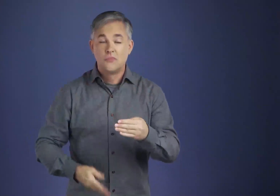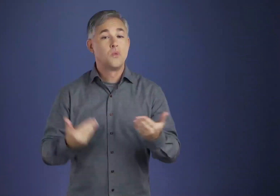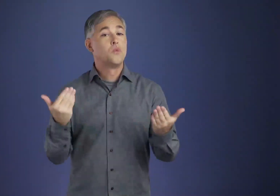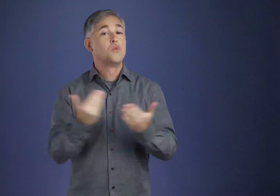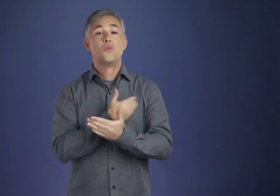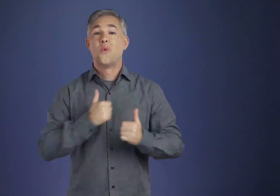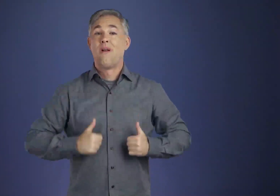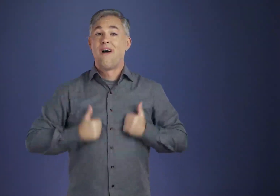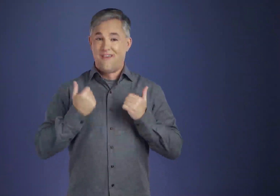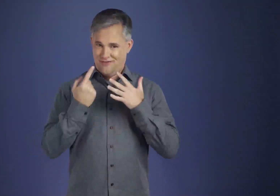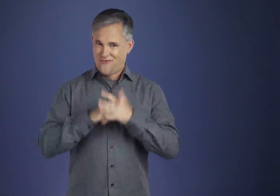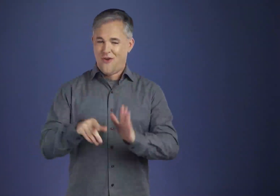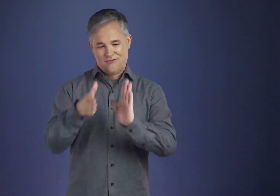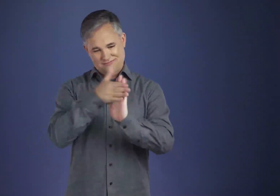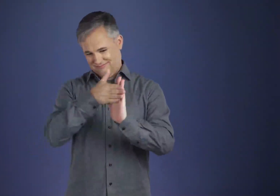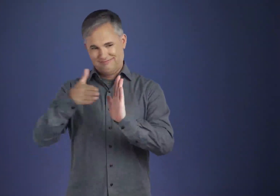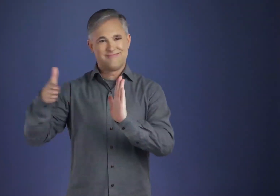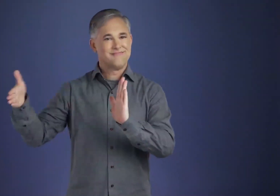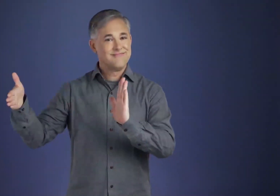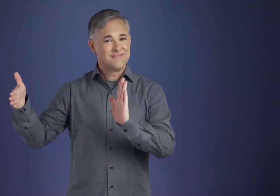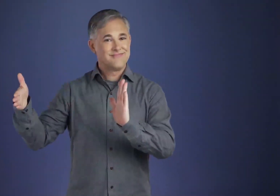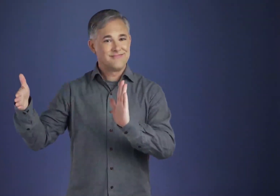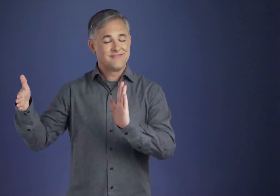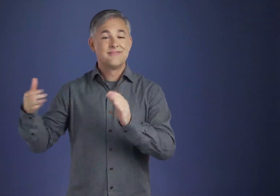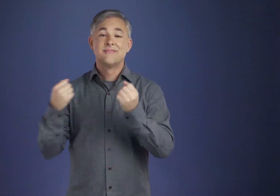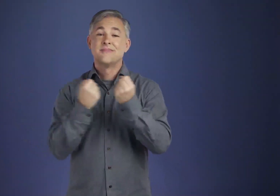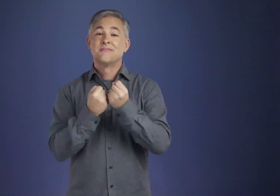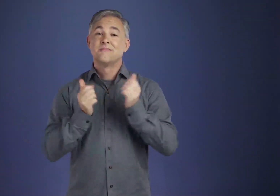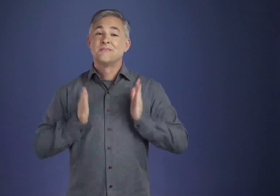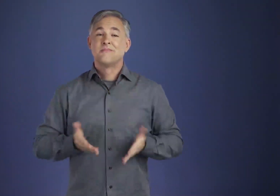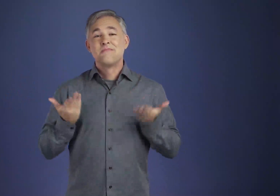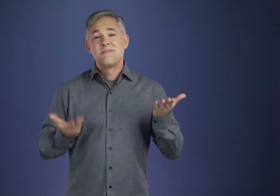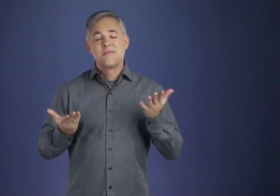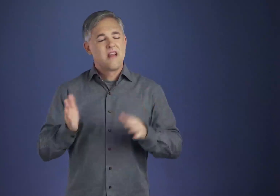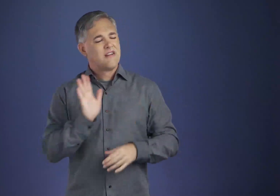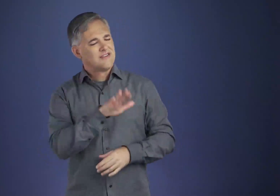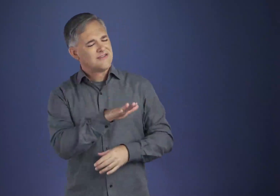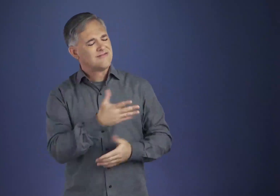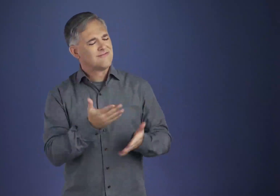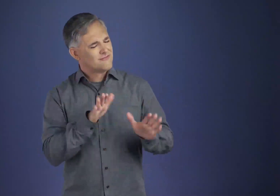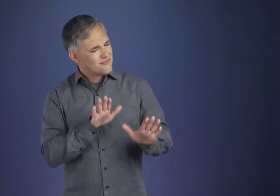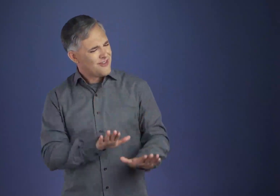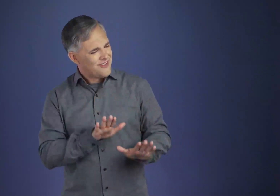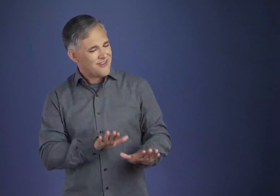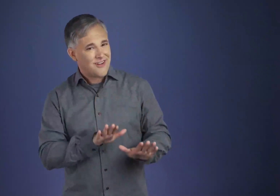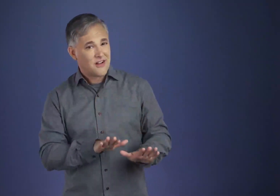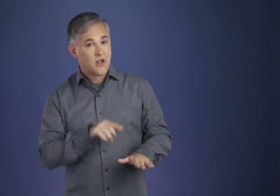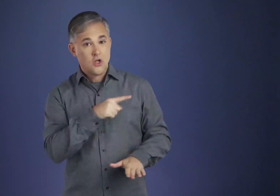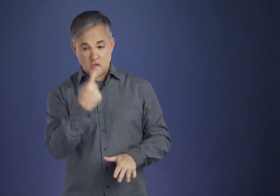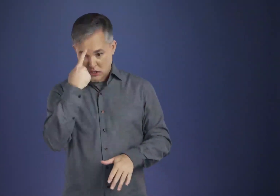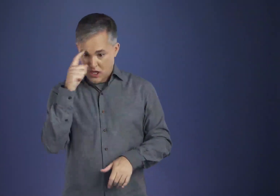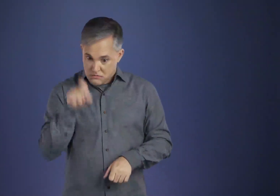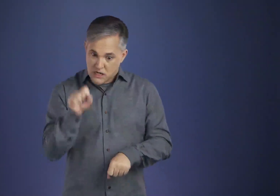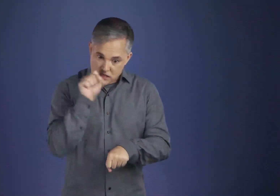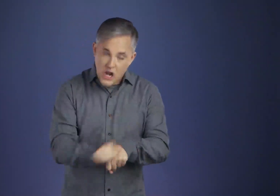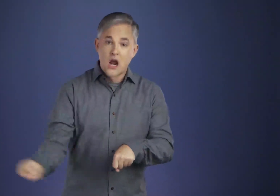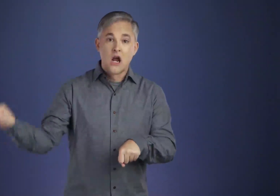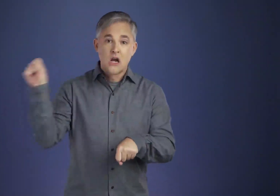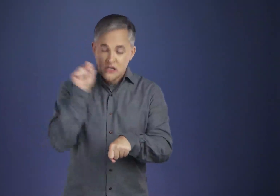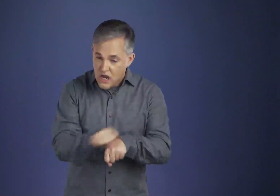his old life, and the beginning of his emergence into a new one. His sponsor probably says, "Take it easy.